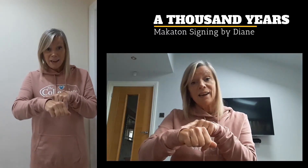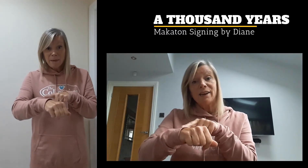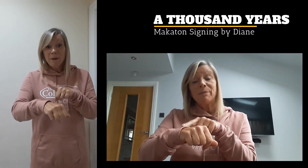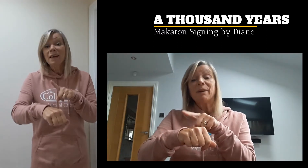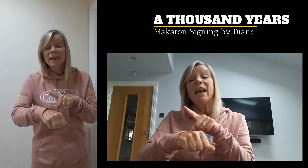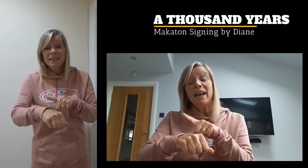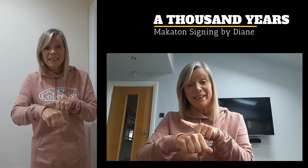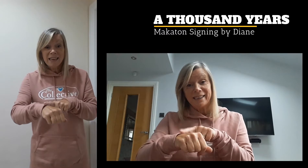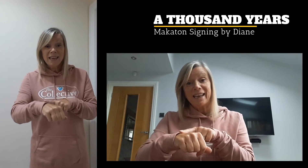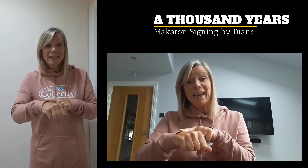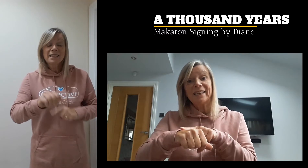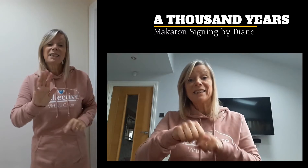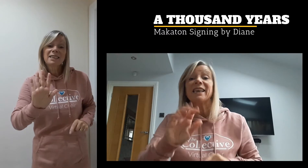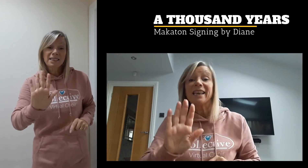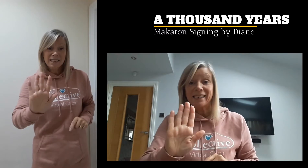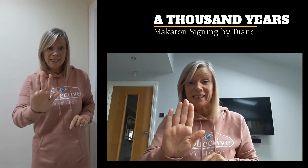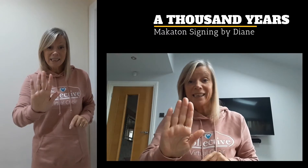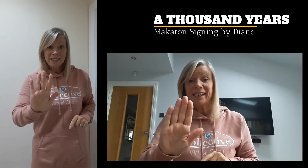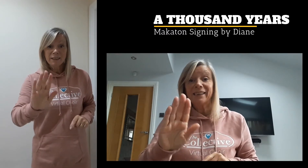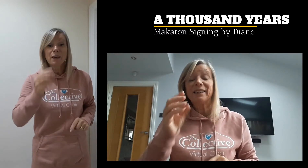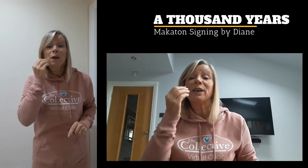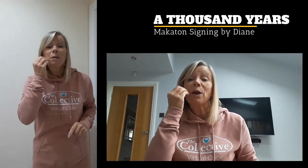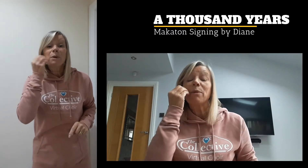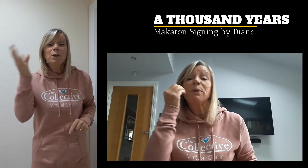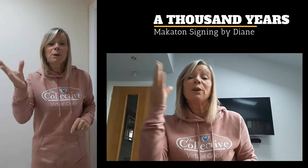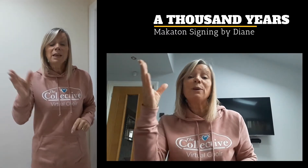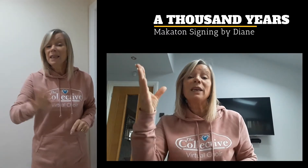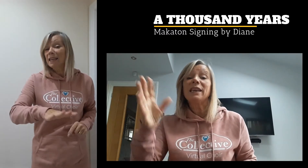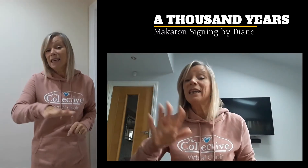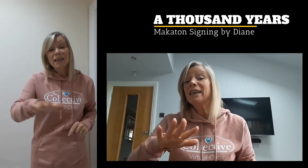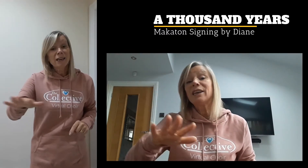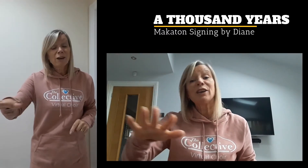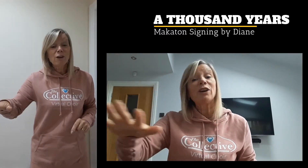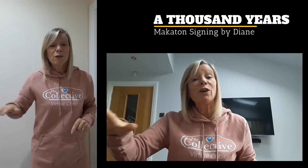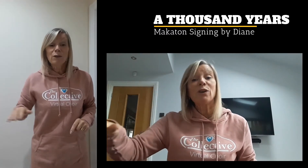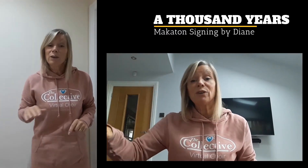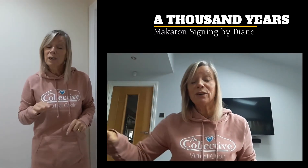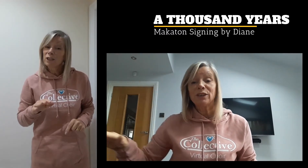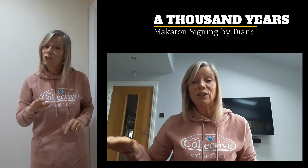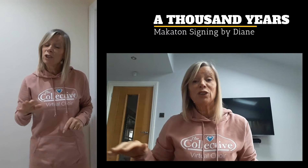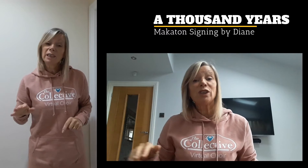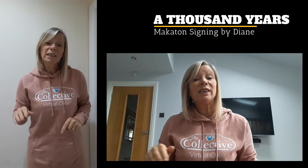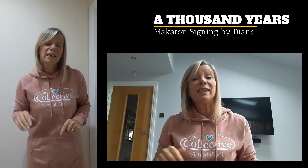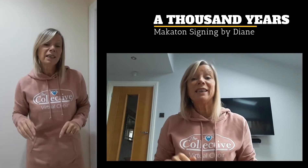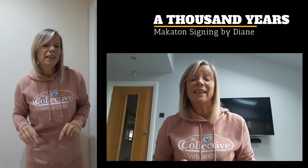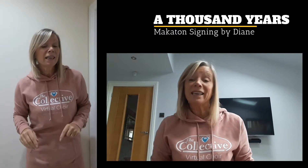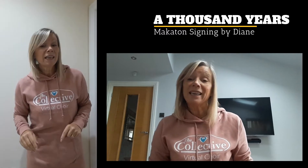more. Time stands still, beauty in all